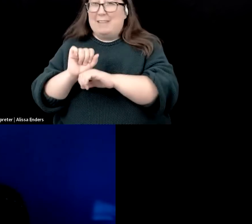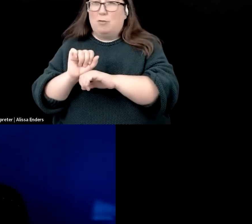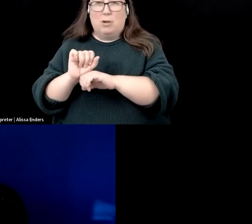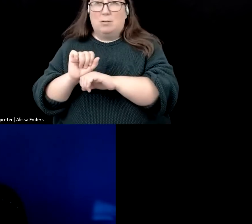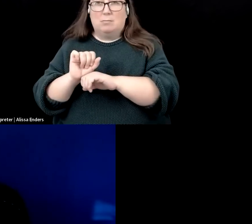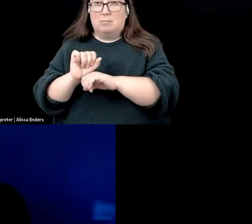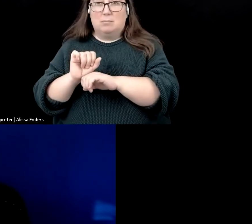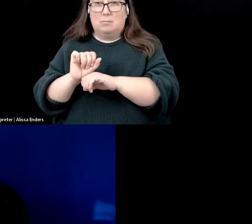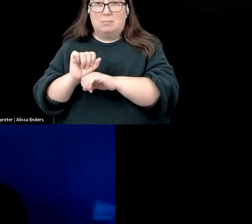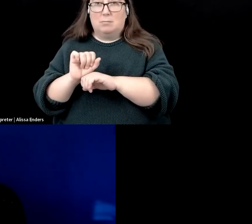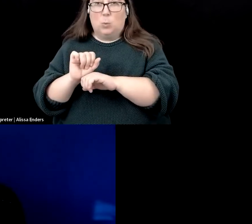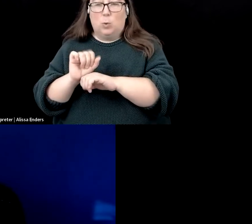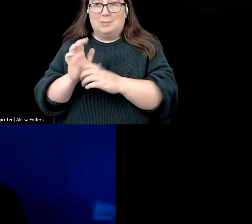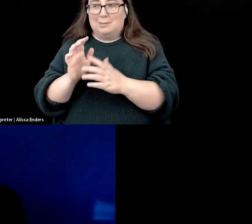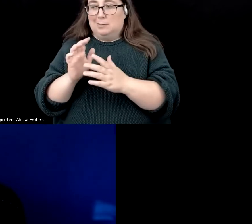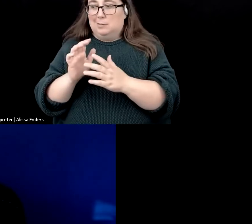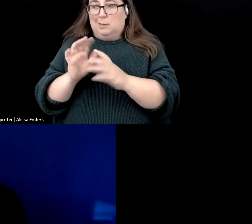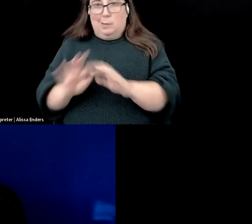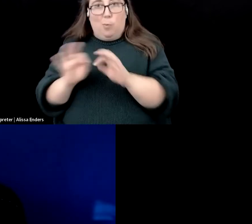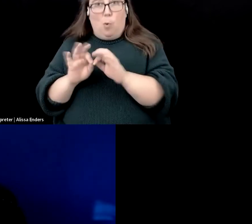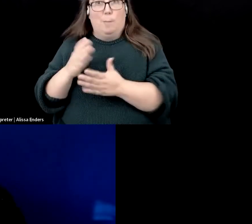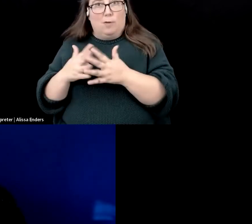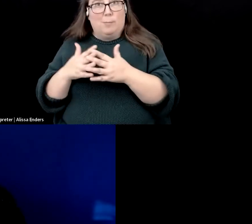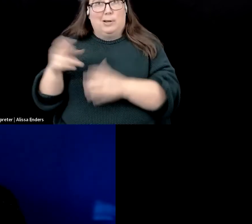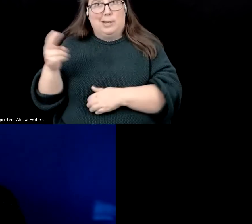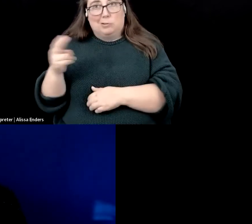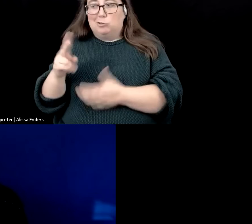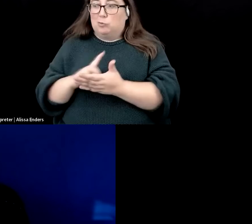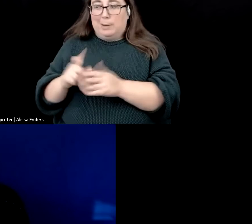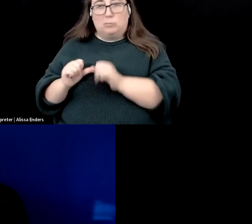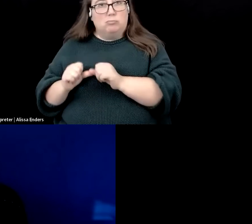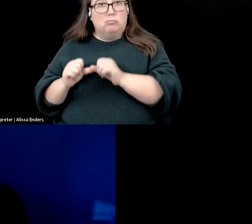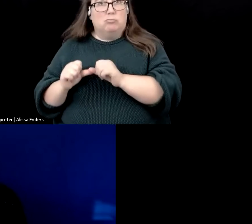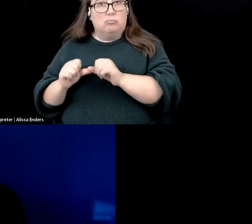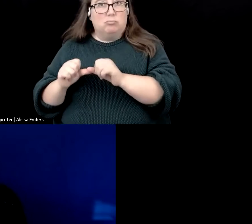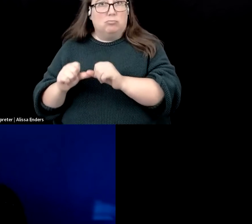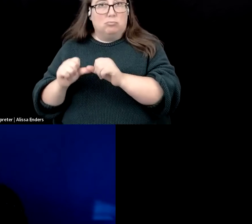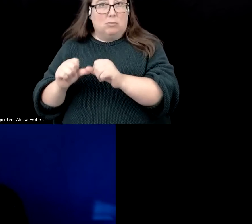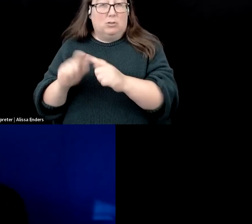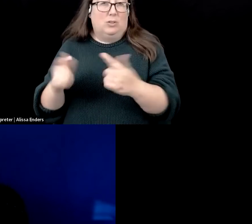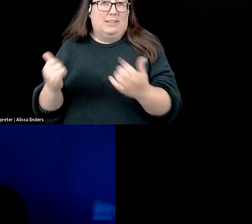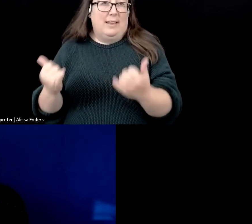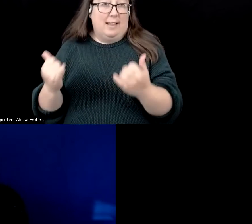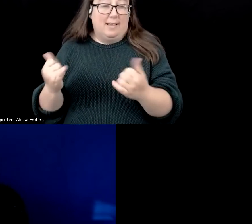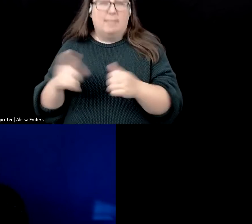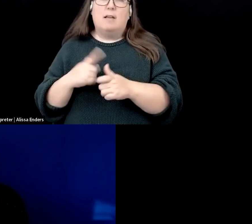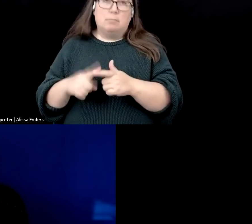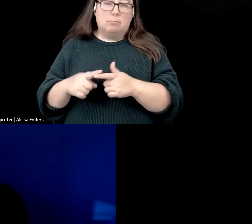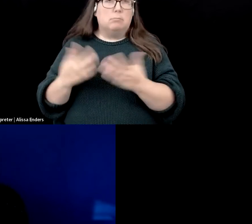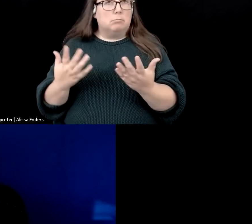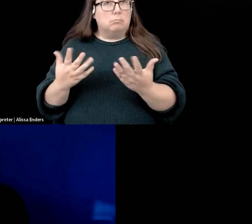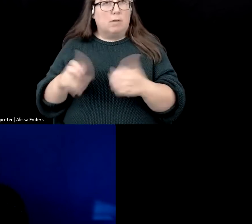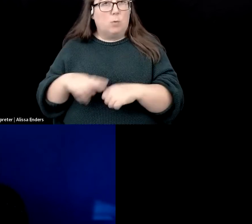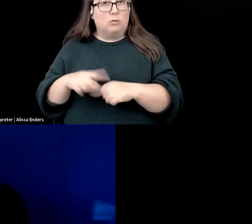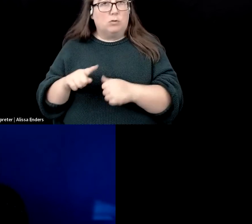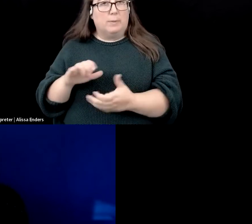fundamental, central aspect of American history, that discrimination continues and indeed continues to the present day, then you of course